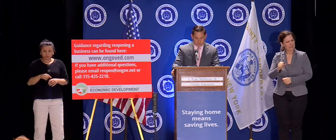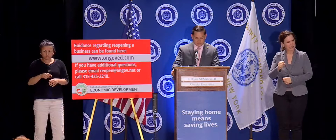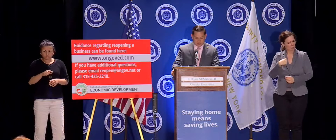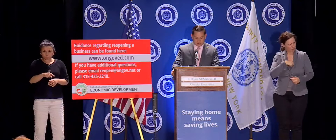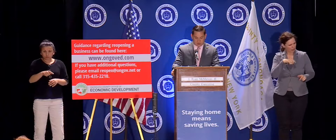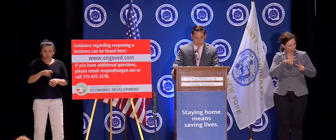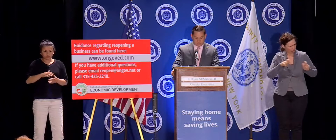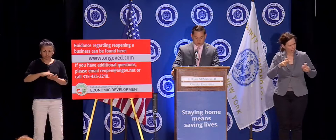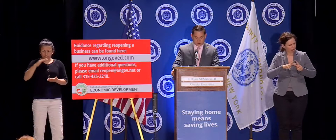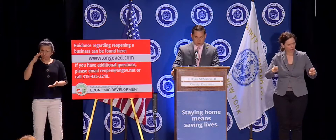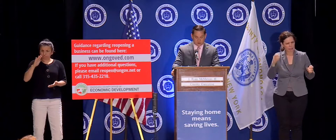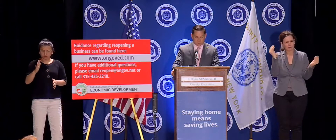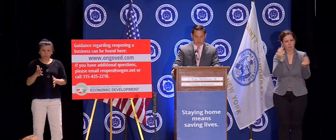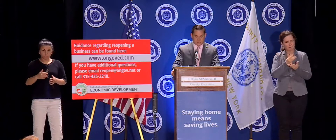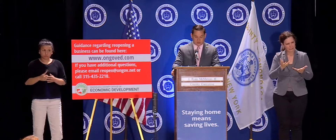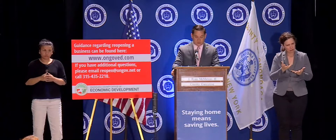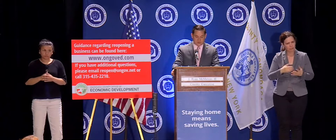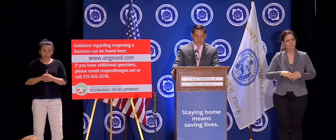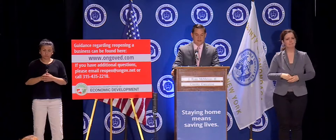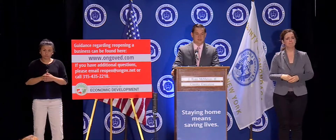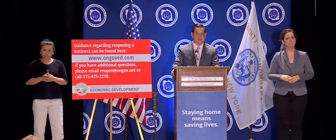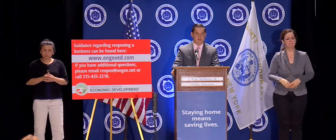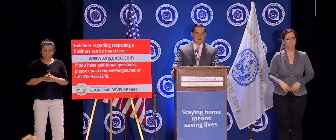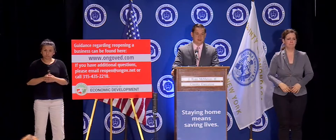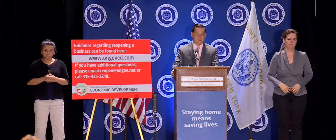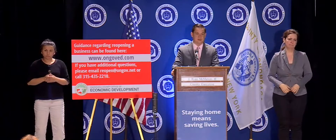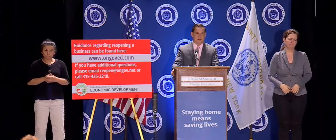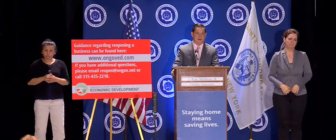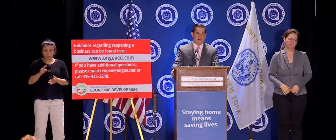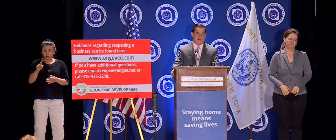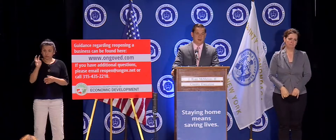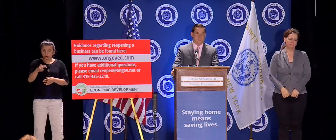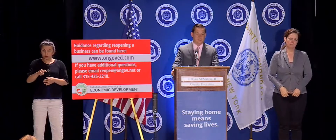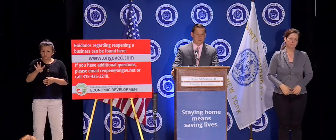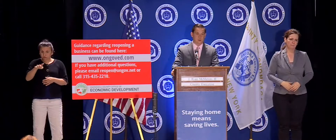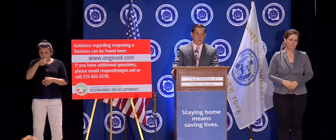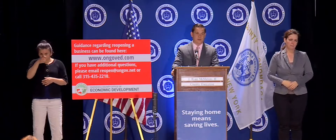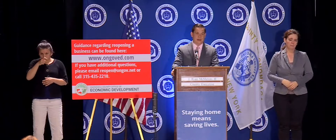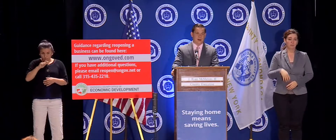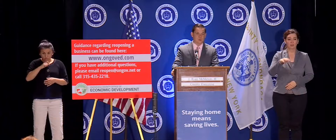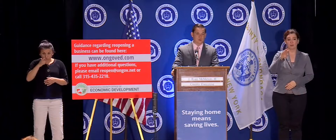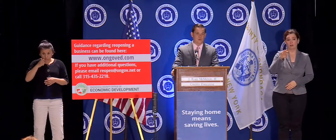We have sent 1,483 tests since yesterday in Onondaga County,